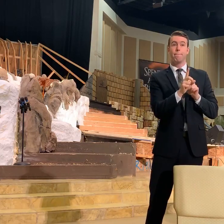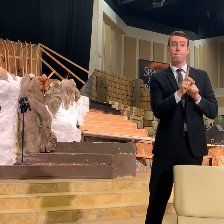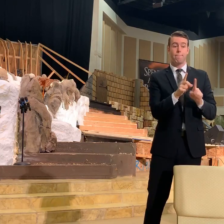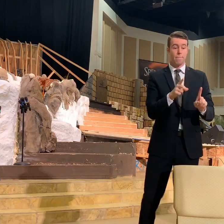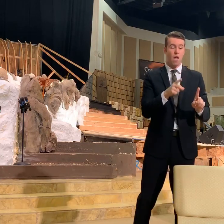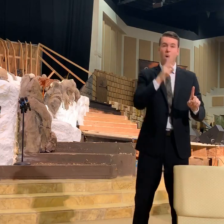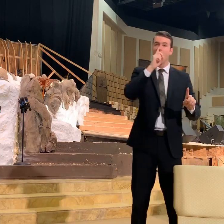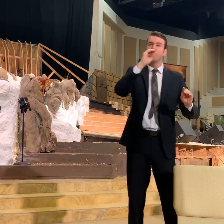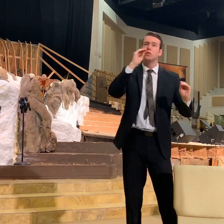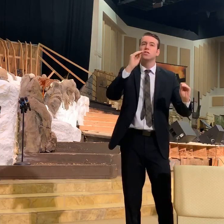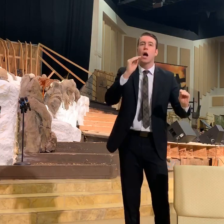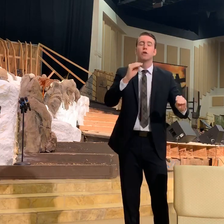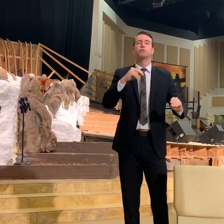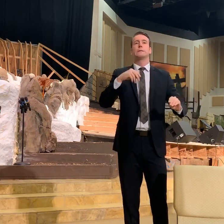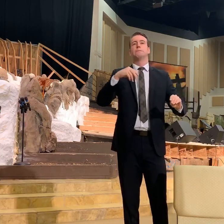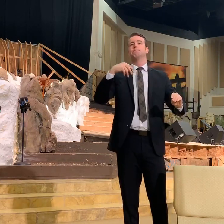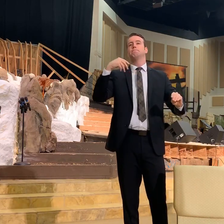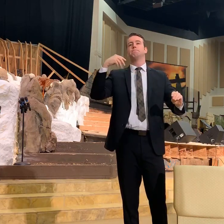False doctrine,